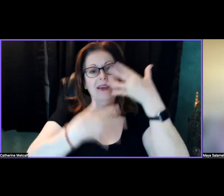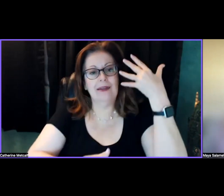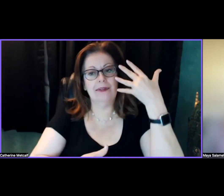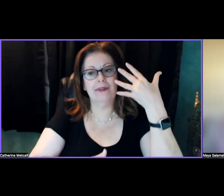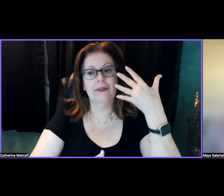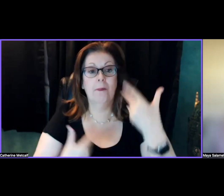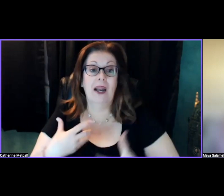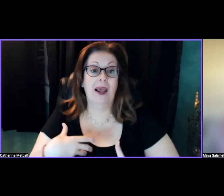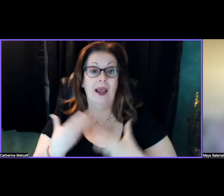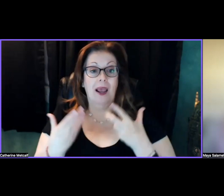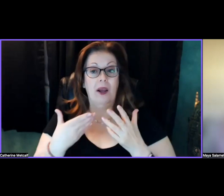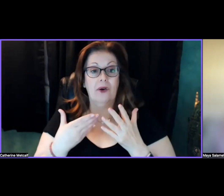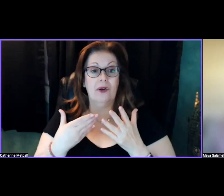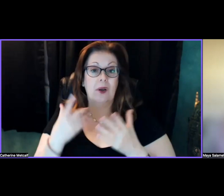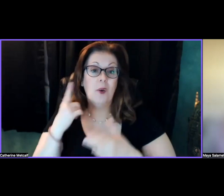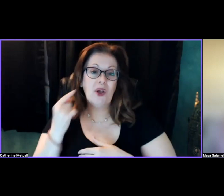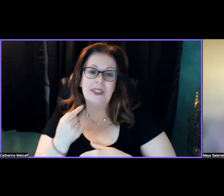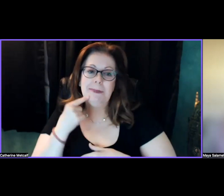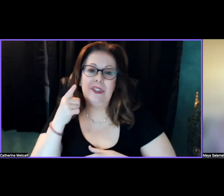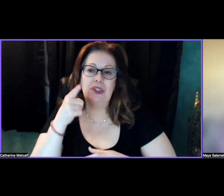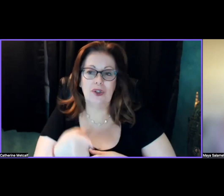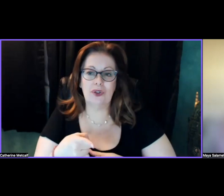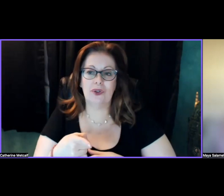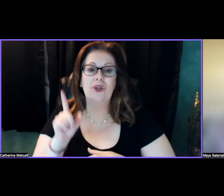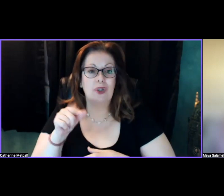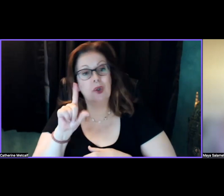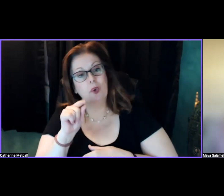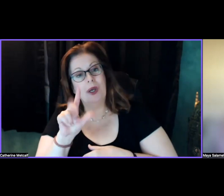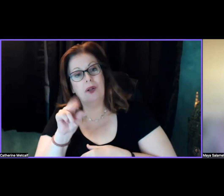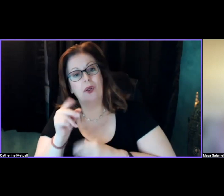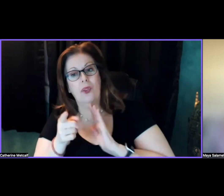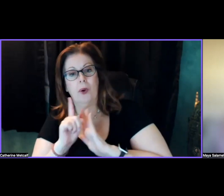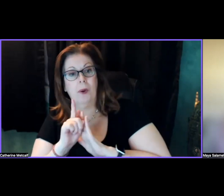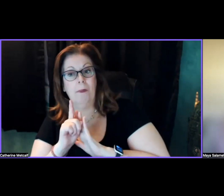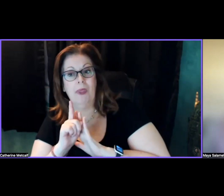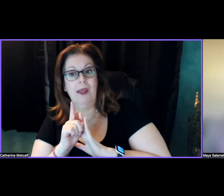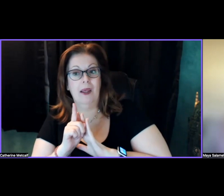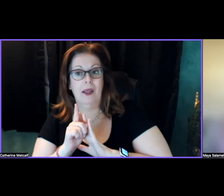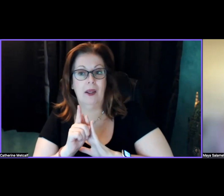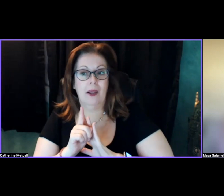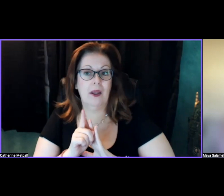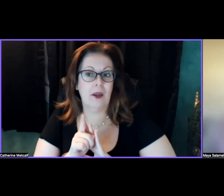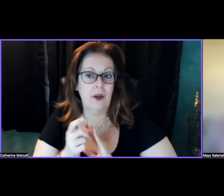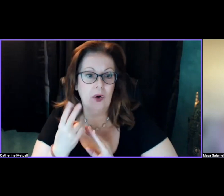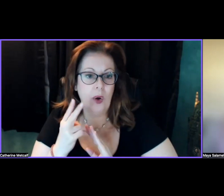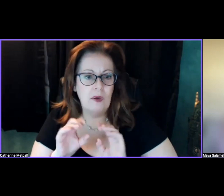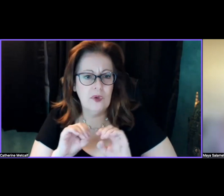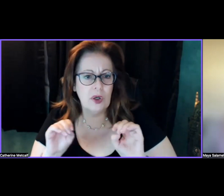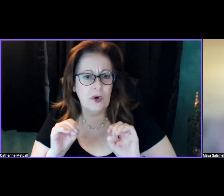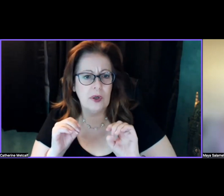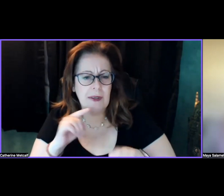I get angry at missing you, that you need 20 to 30 minutes to pout, or else they said to have a grief time to rest its